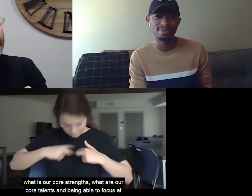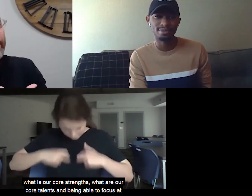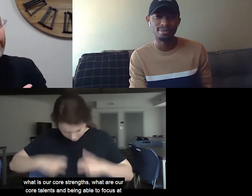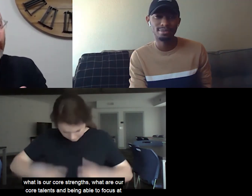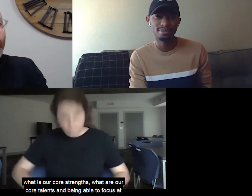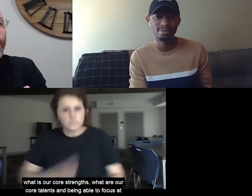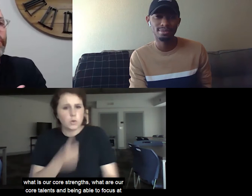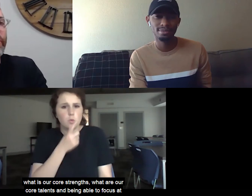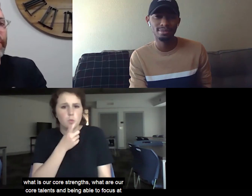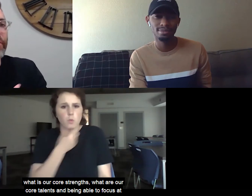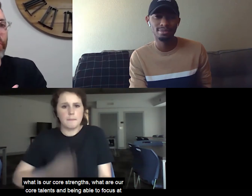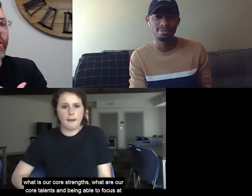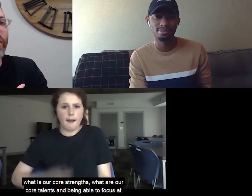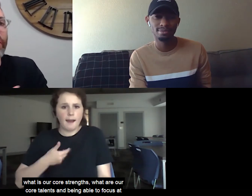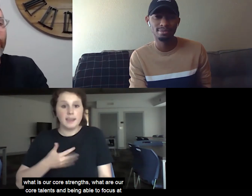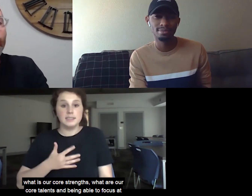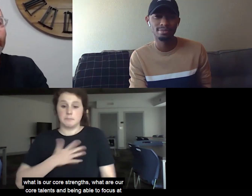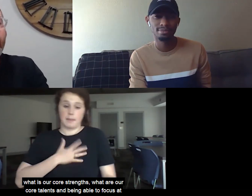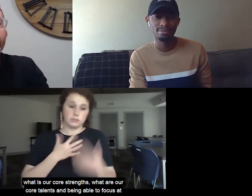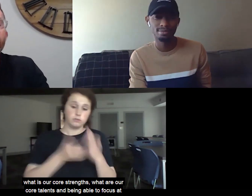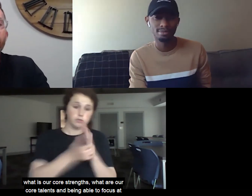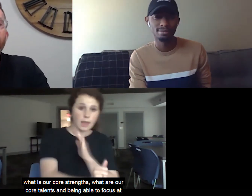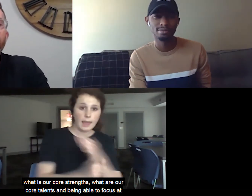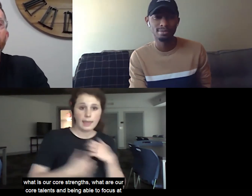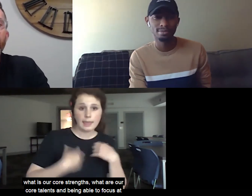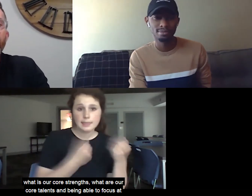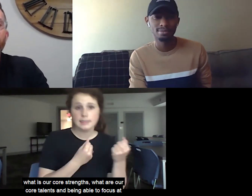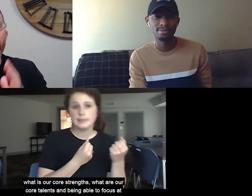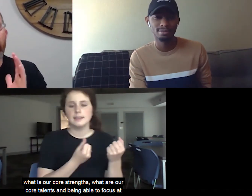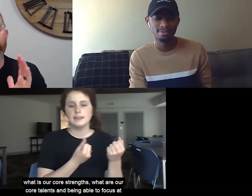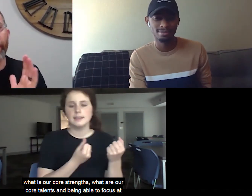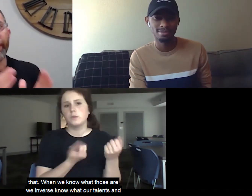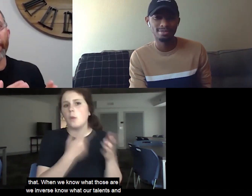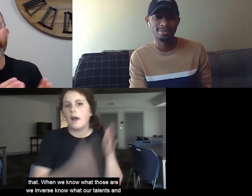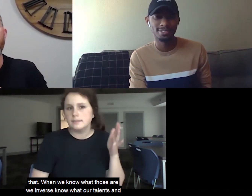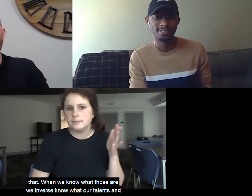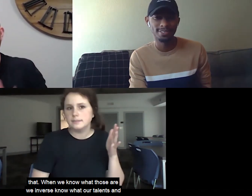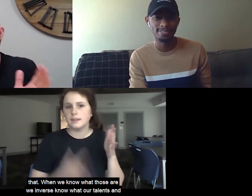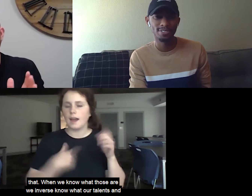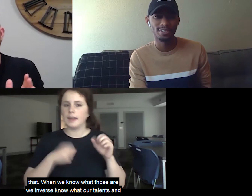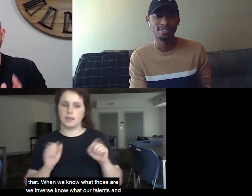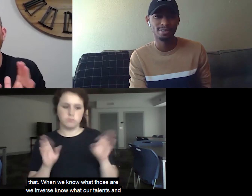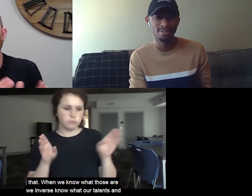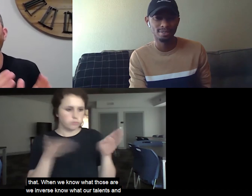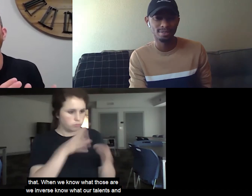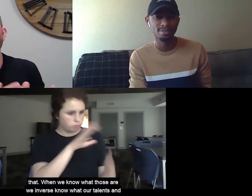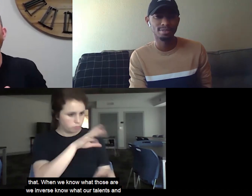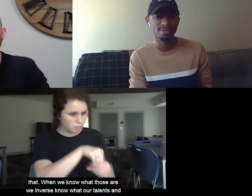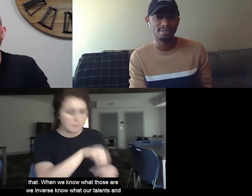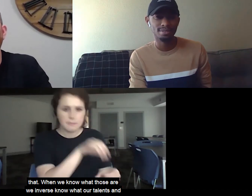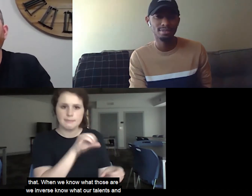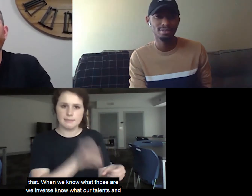what is our core strengths, what are our core talents, and being able to focus at that. And when we know what